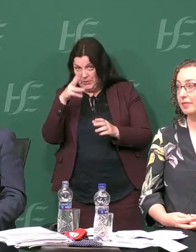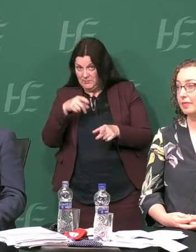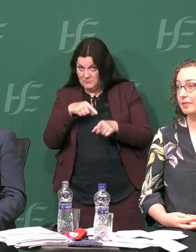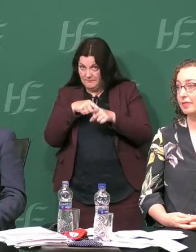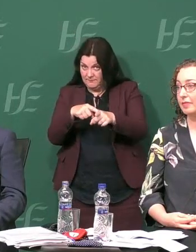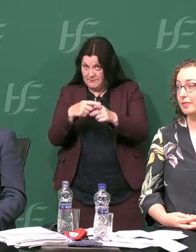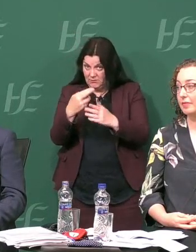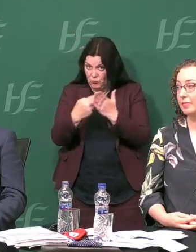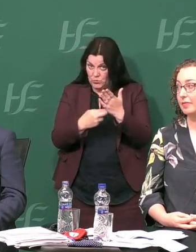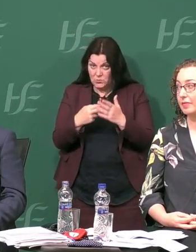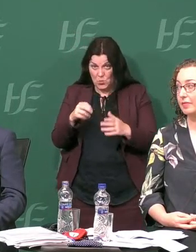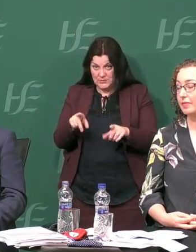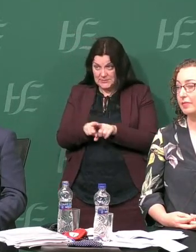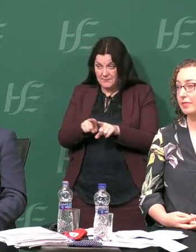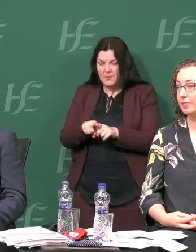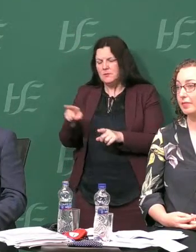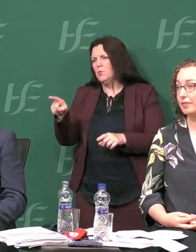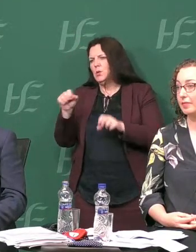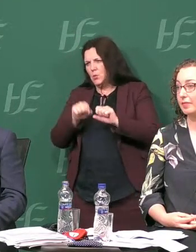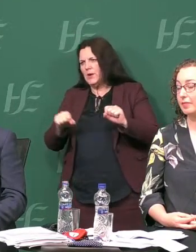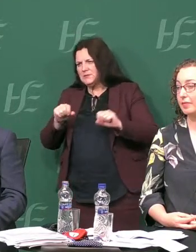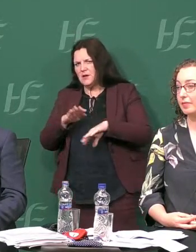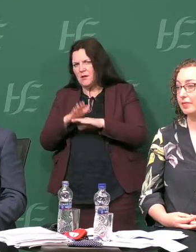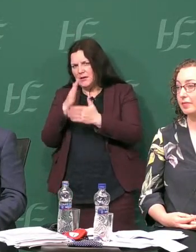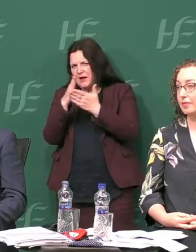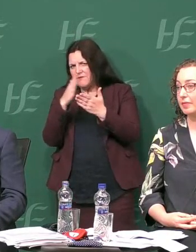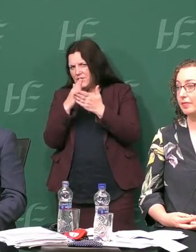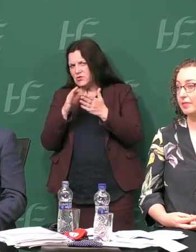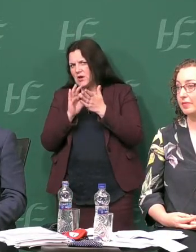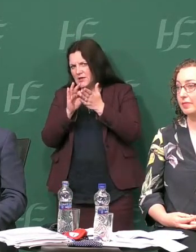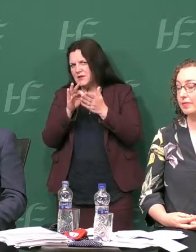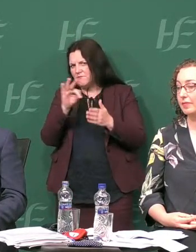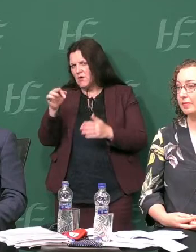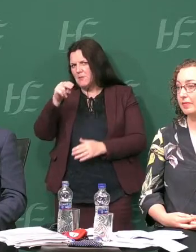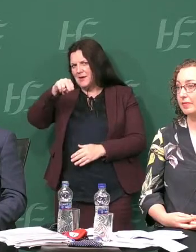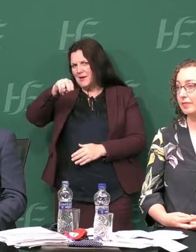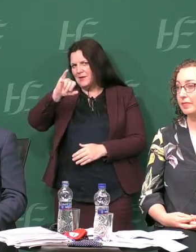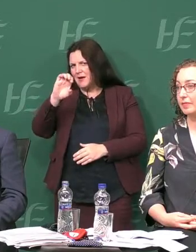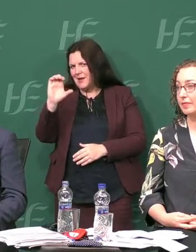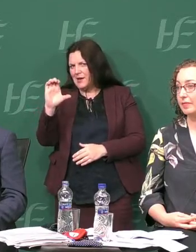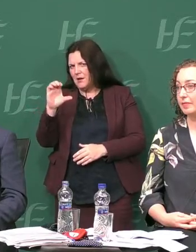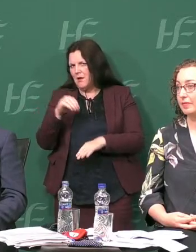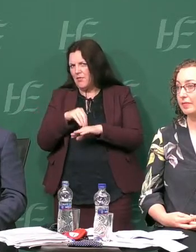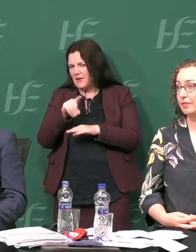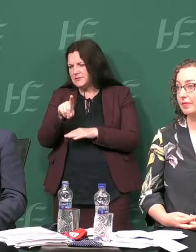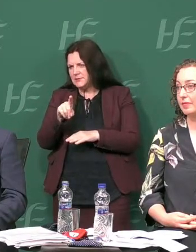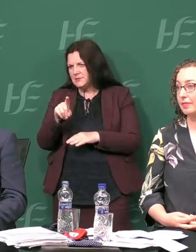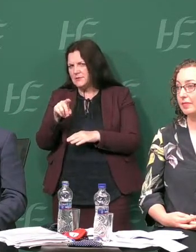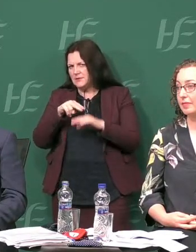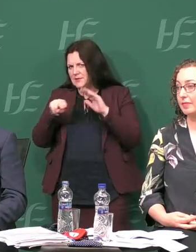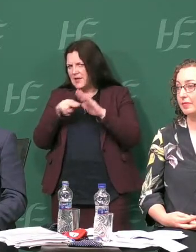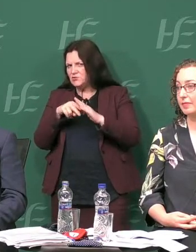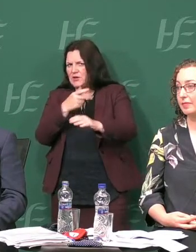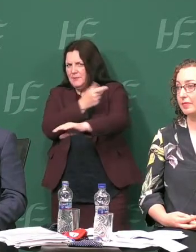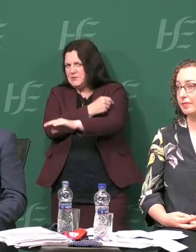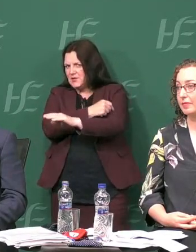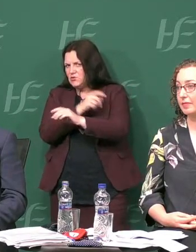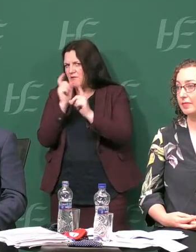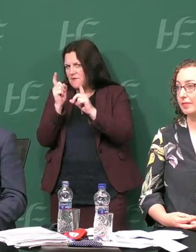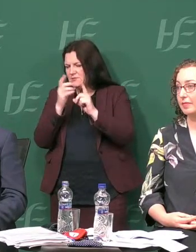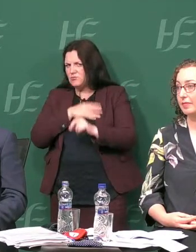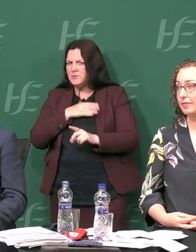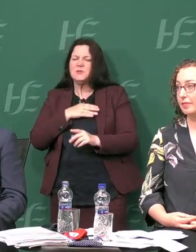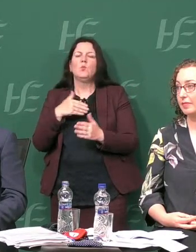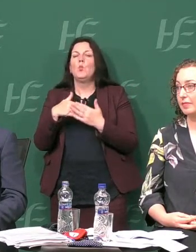September? We are waiting on clarification and further guidance from the National Immunisation Advisory Committee ourselves. What they have advised